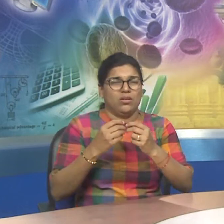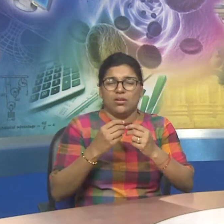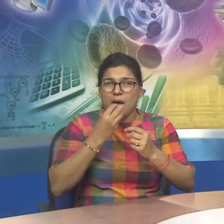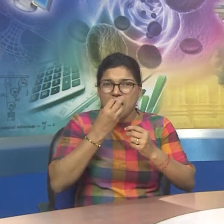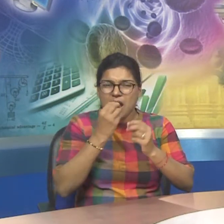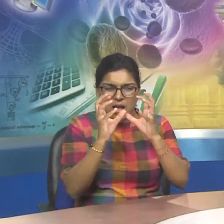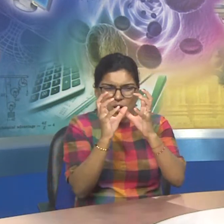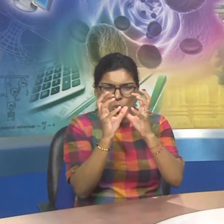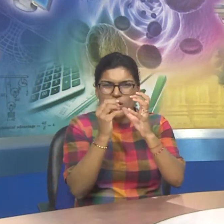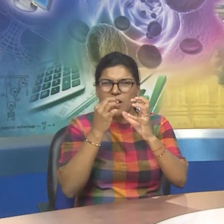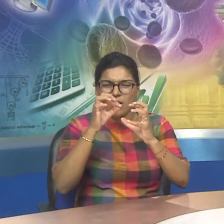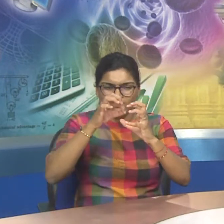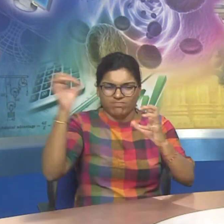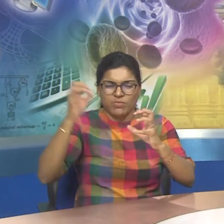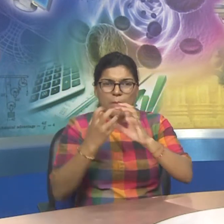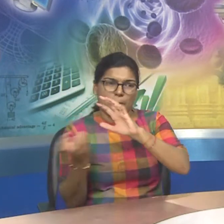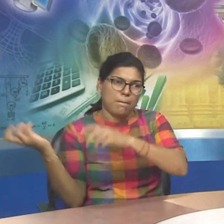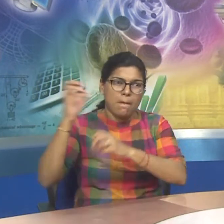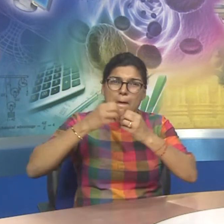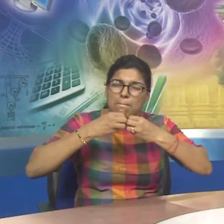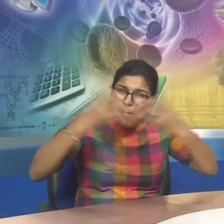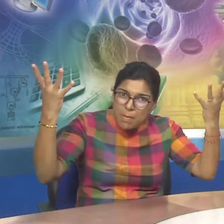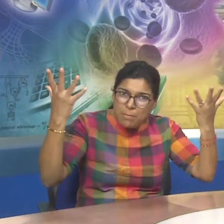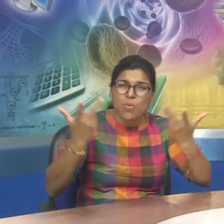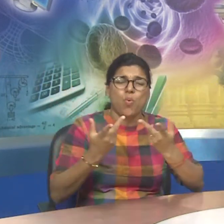There were different forms of